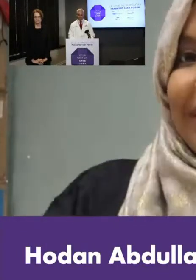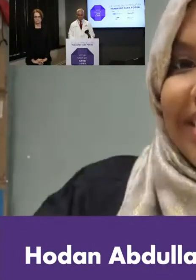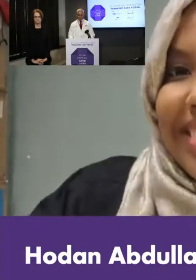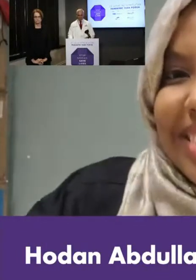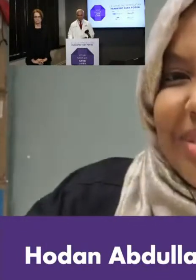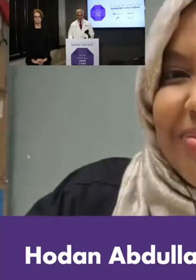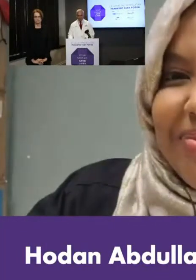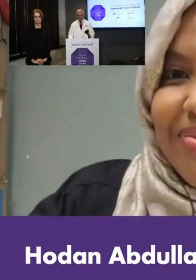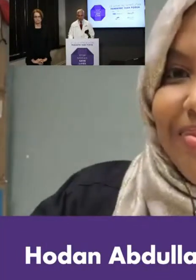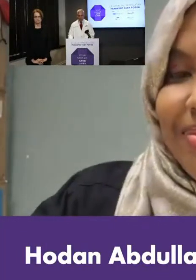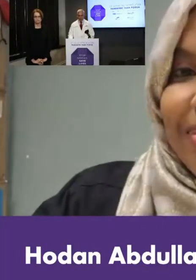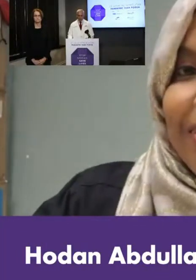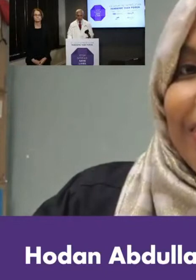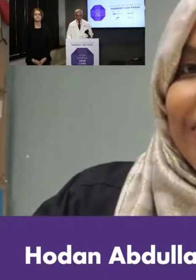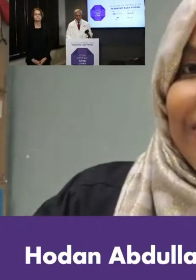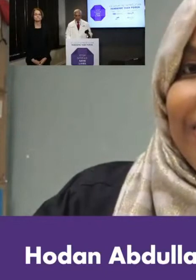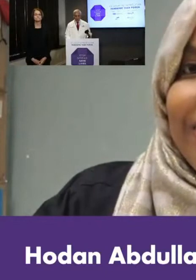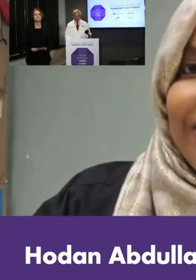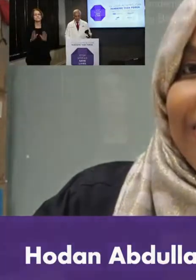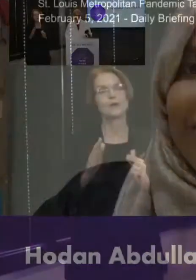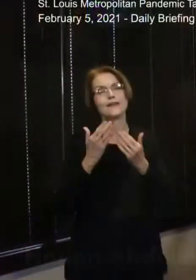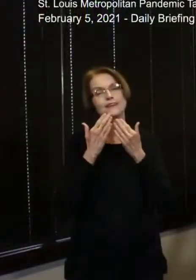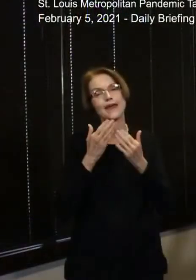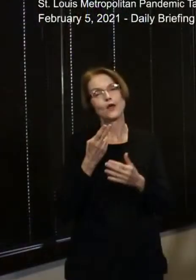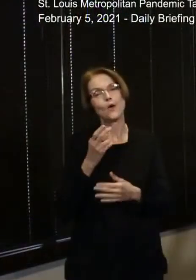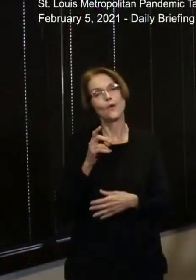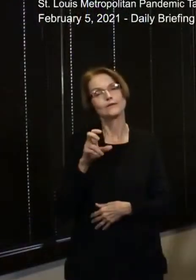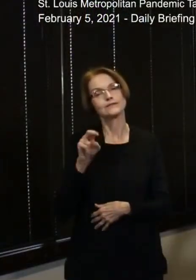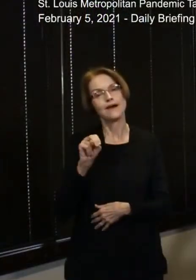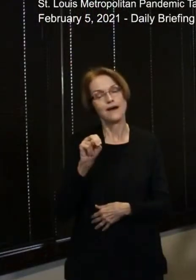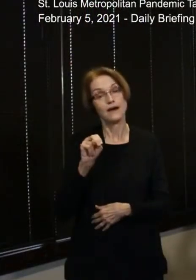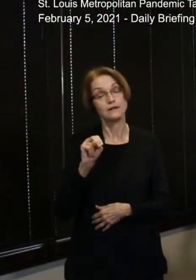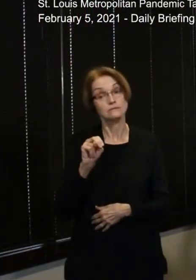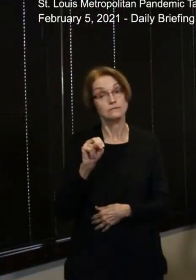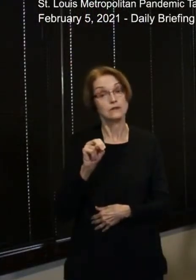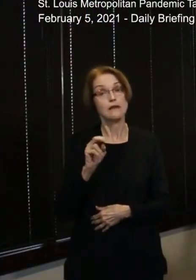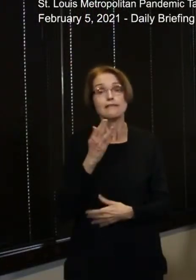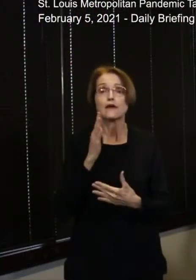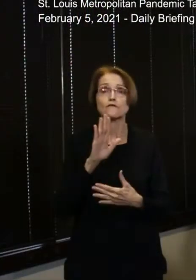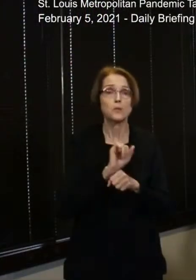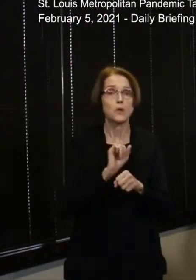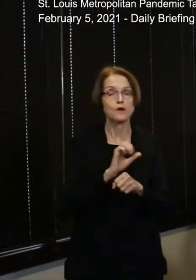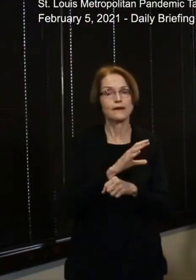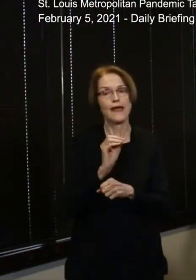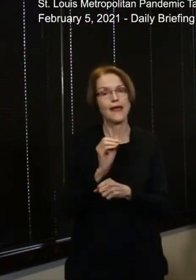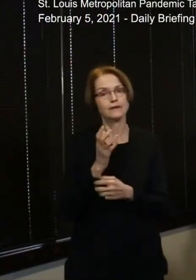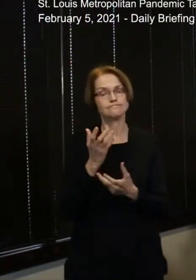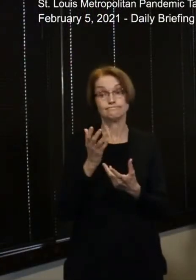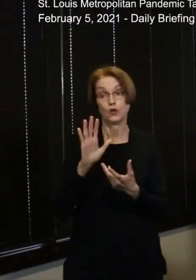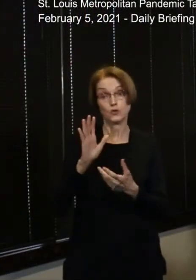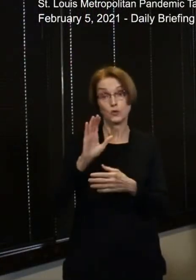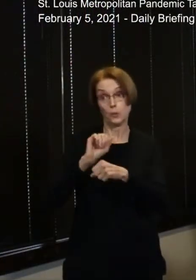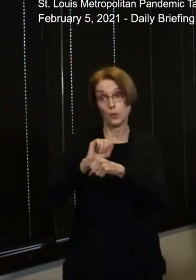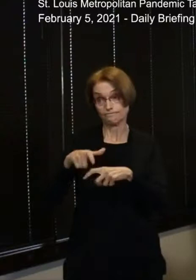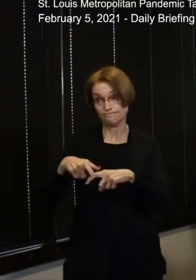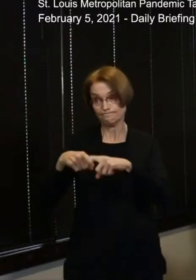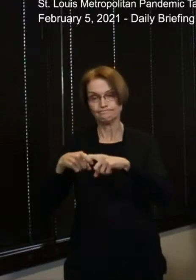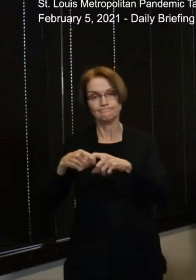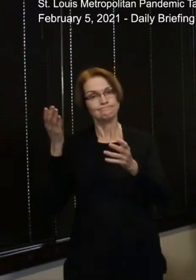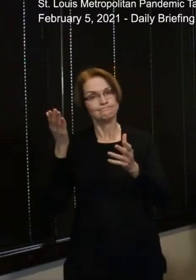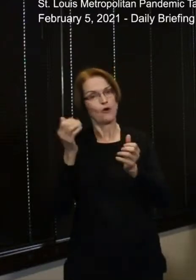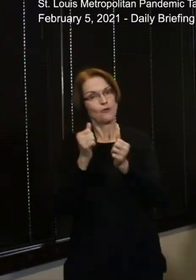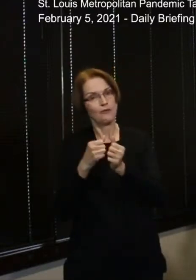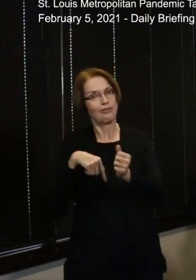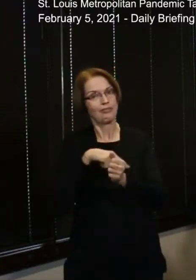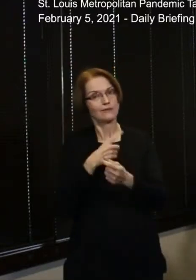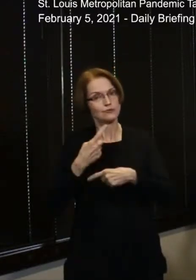Thank you. Great. Thank you, Hudan, both for the work that you're doing and for taking the time out to come and talk with us today and share